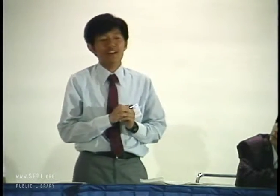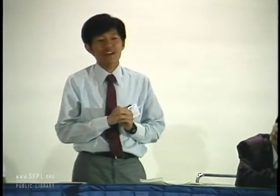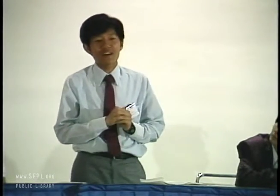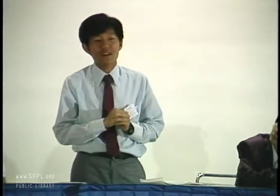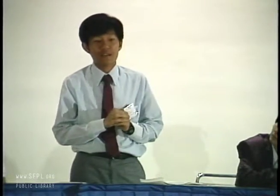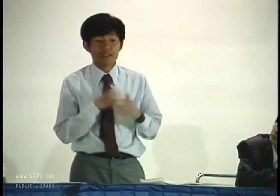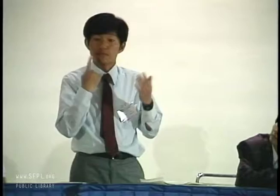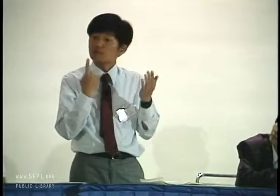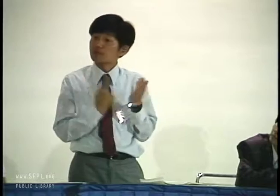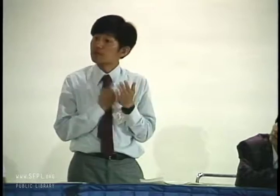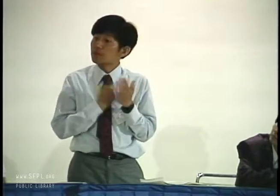that at the time.